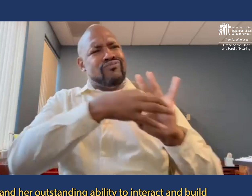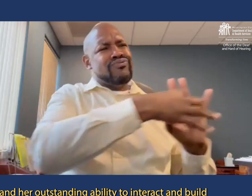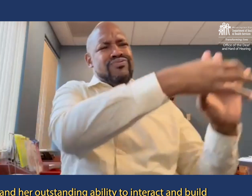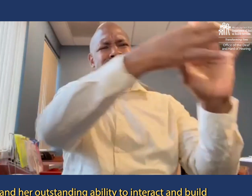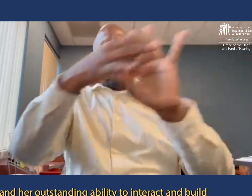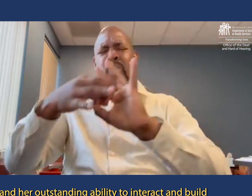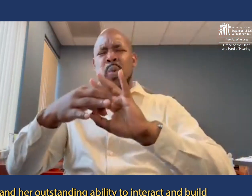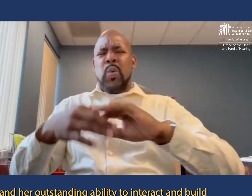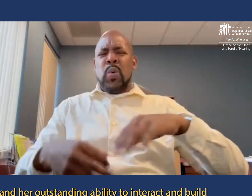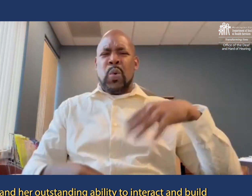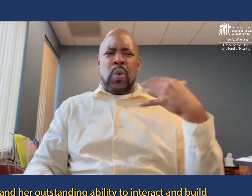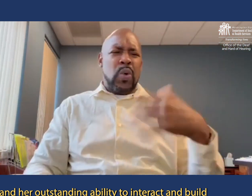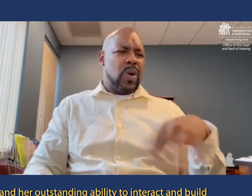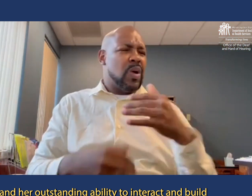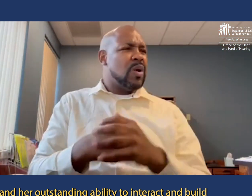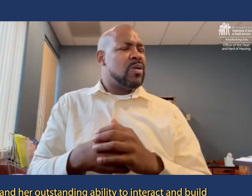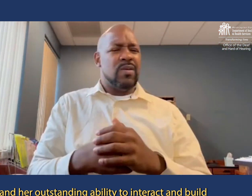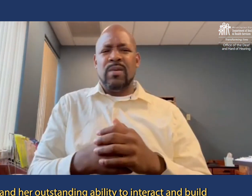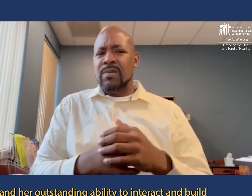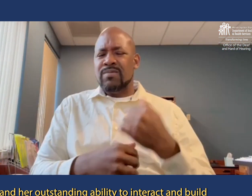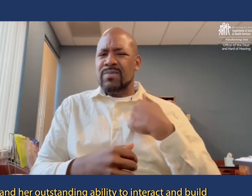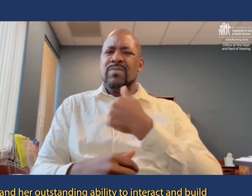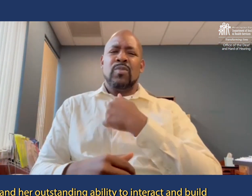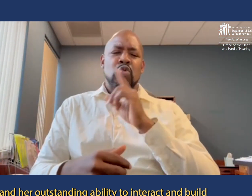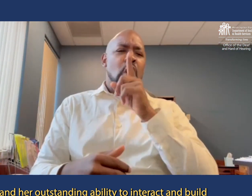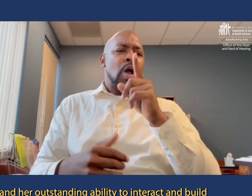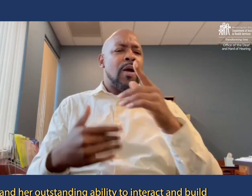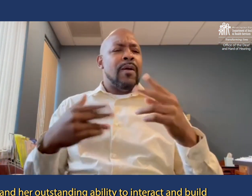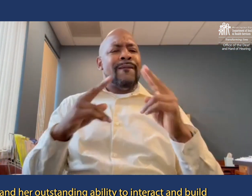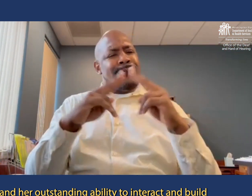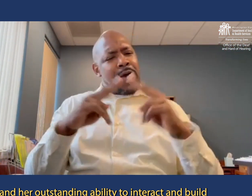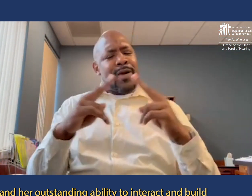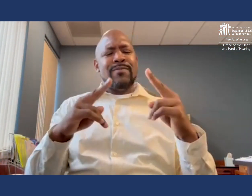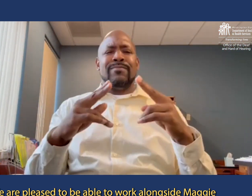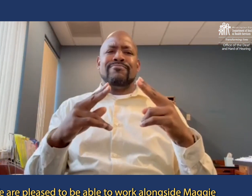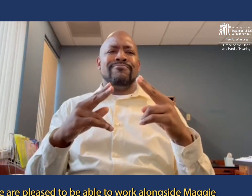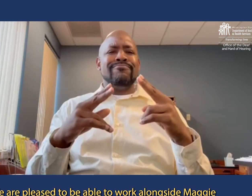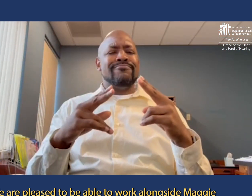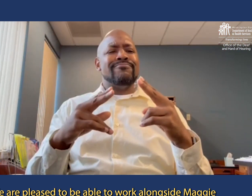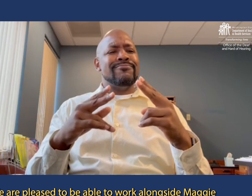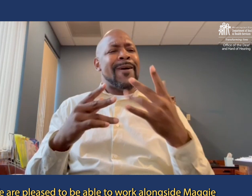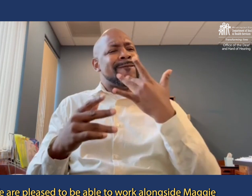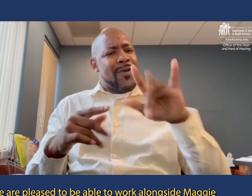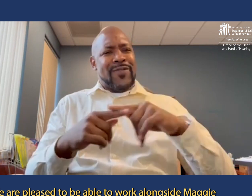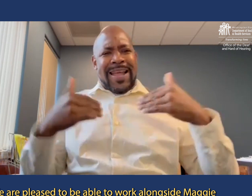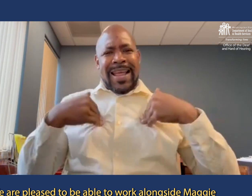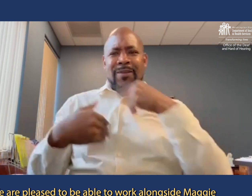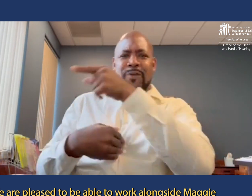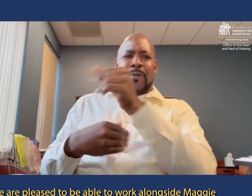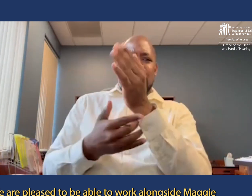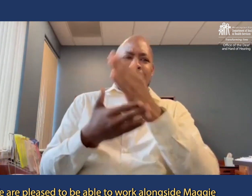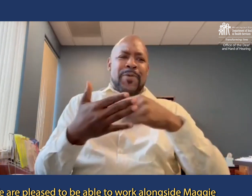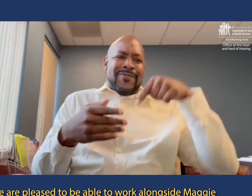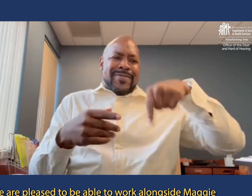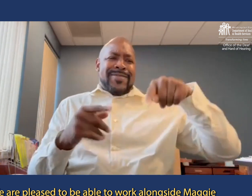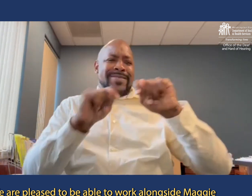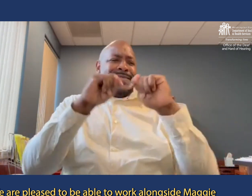outstanding ability to interact and build good, strong relationships. We are pleased to be able to work alongside Maggie and recognize that we are